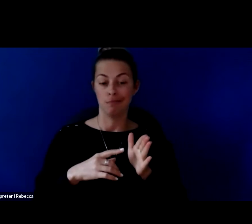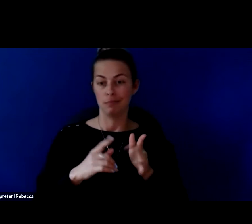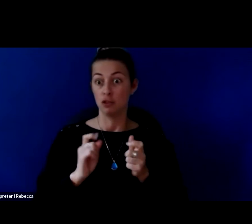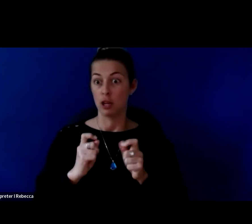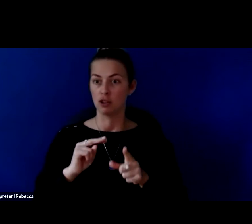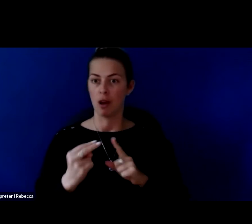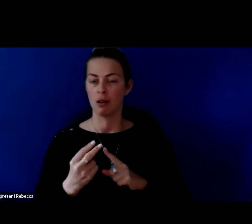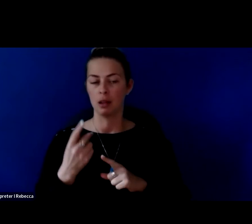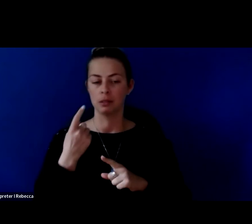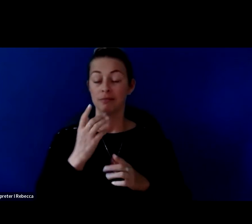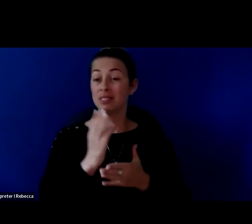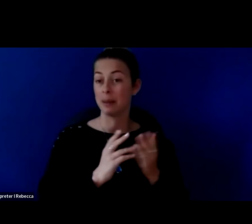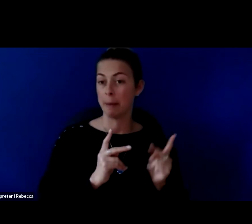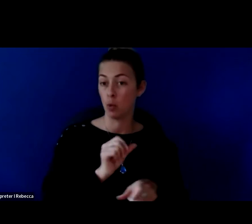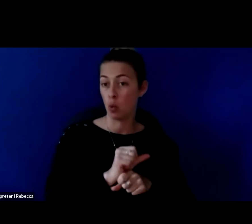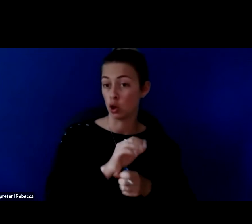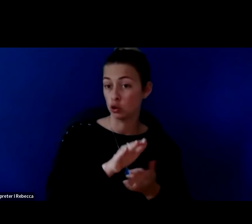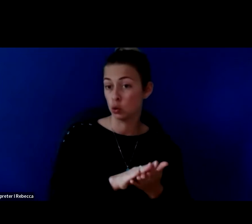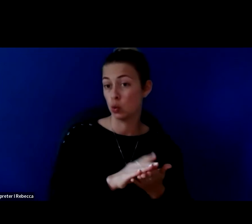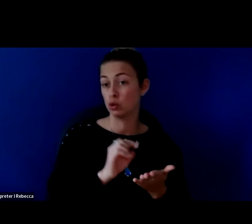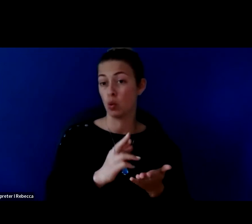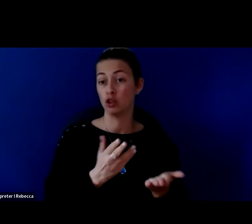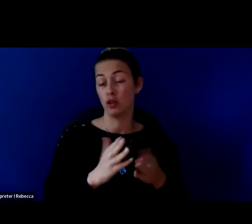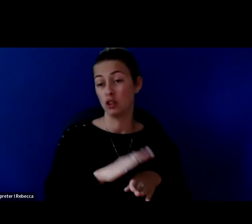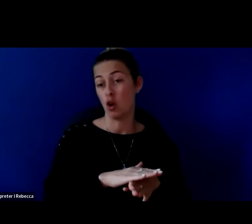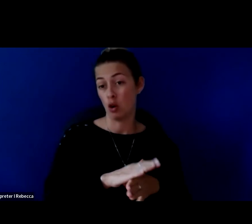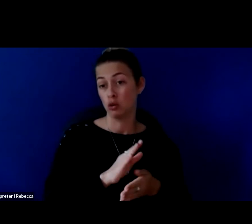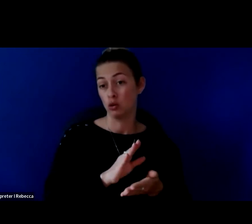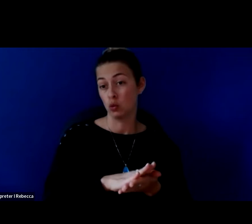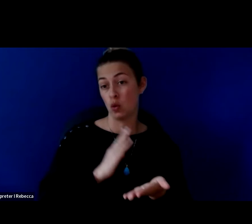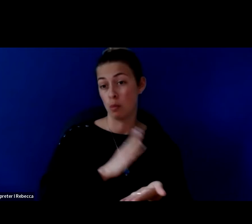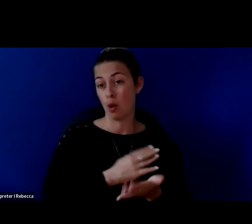in schools or in particular serving on school boards.